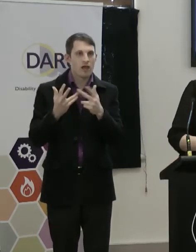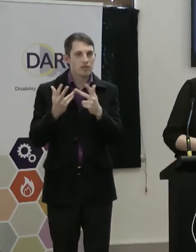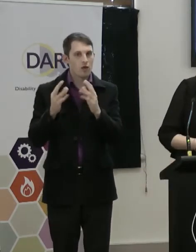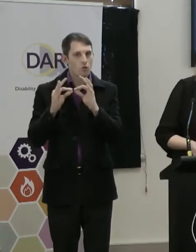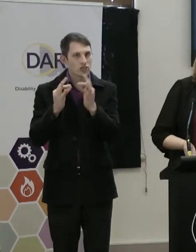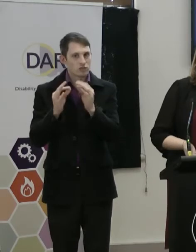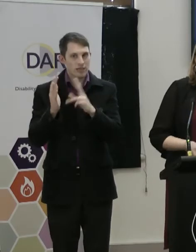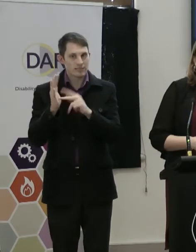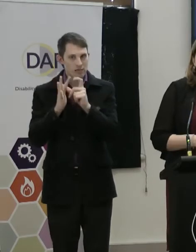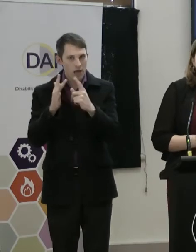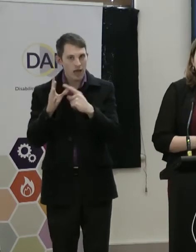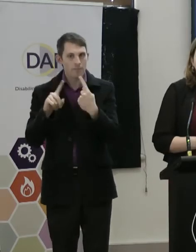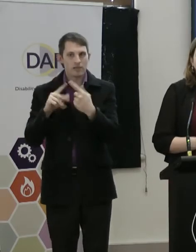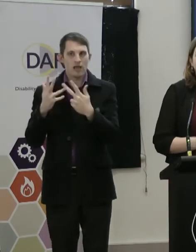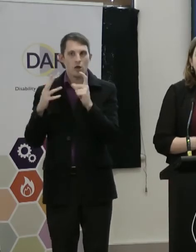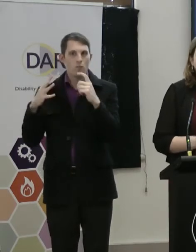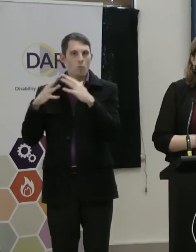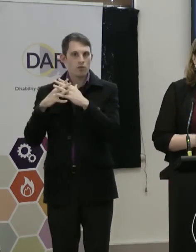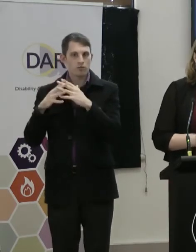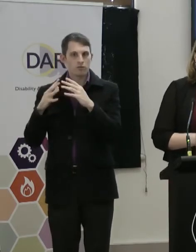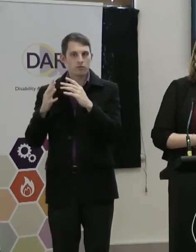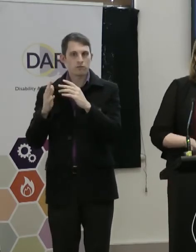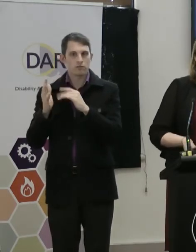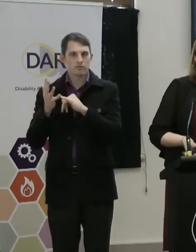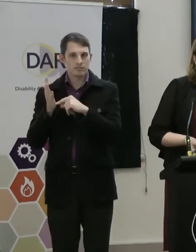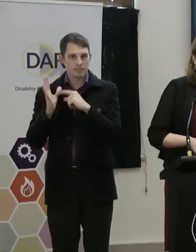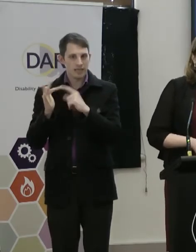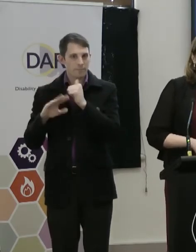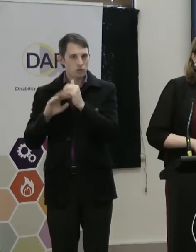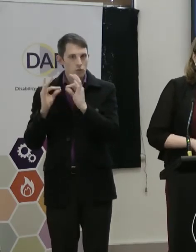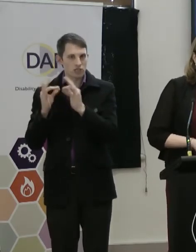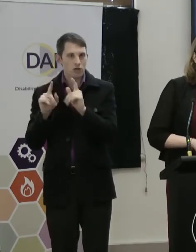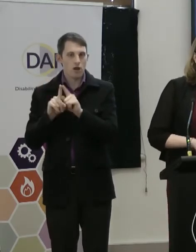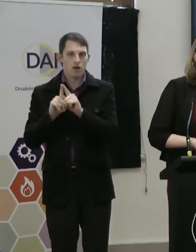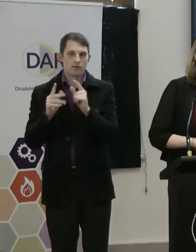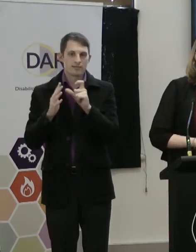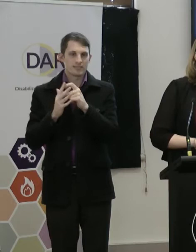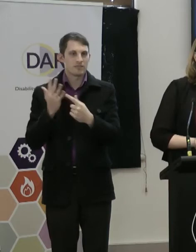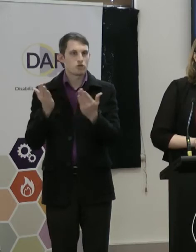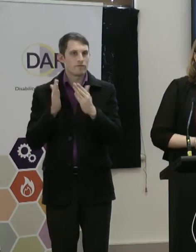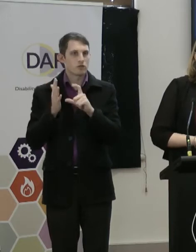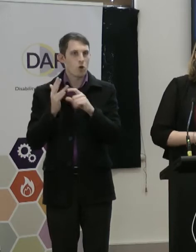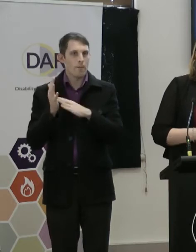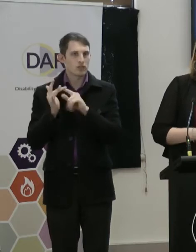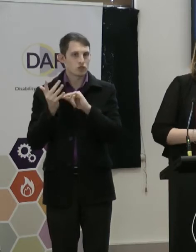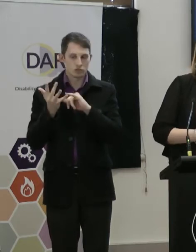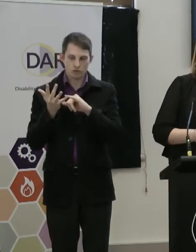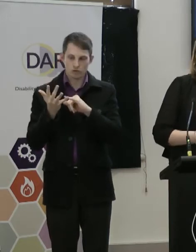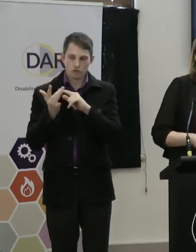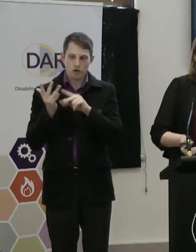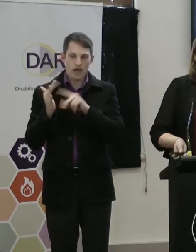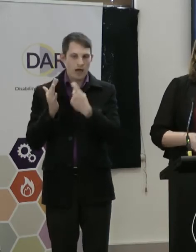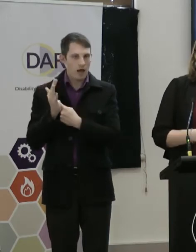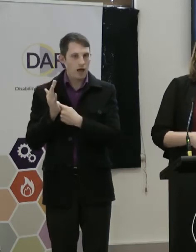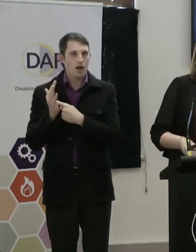other Commonwealth and state-based organisations, people here in Victoria like the Disability Services Commissioner, where we work closely